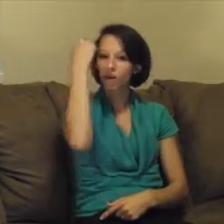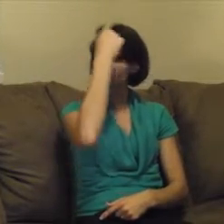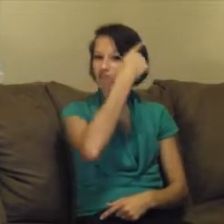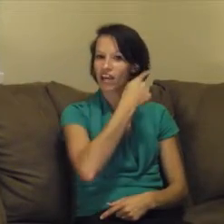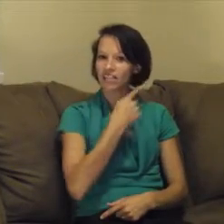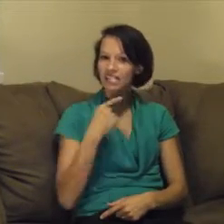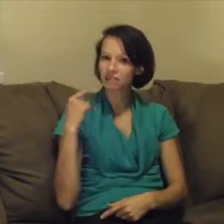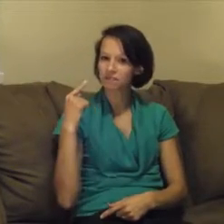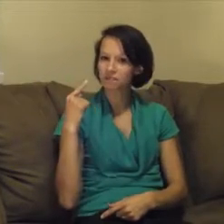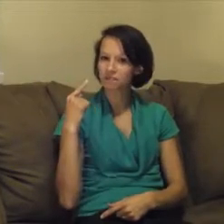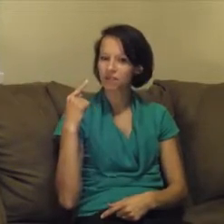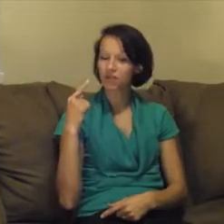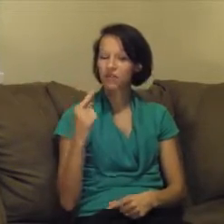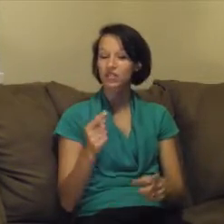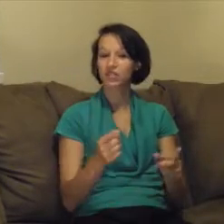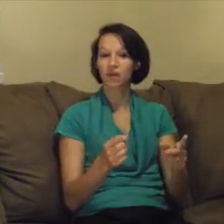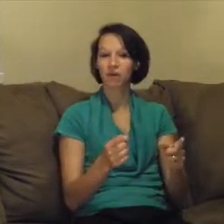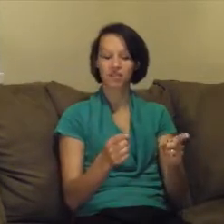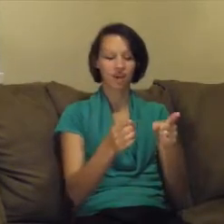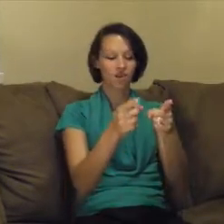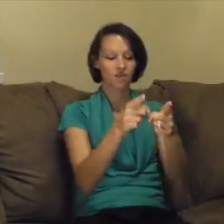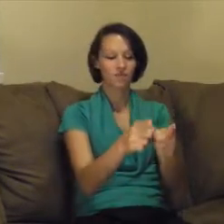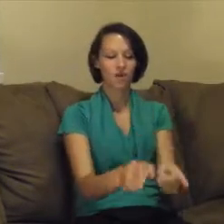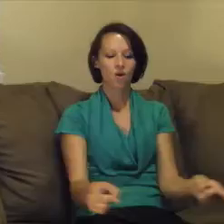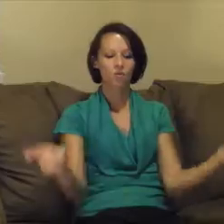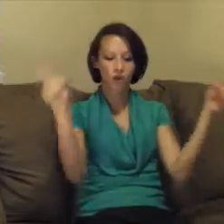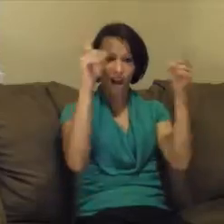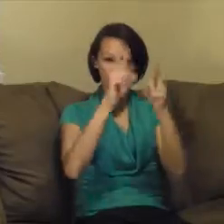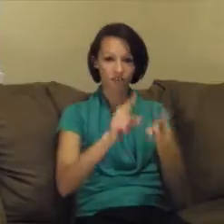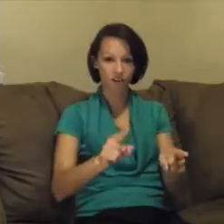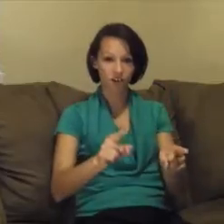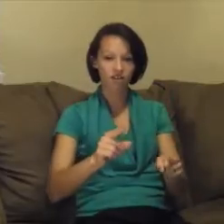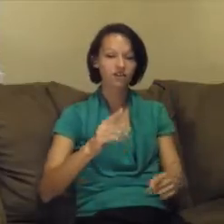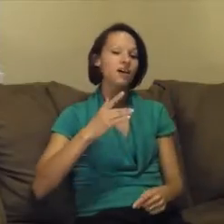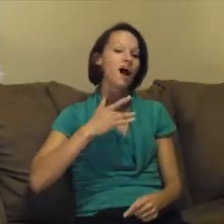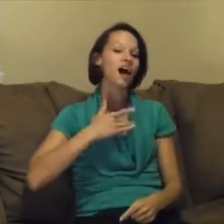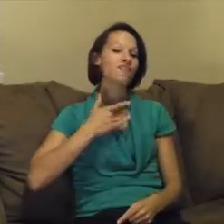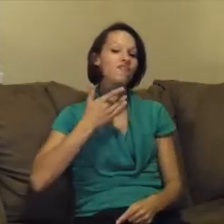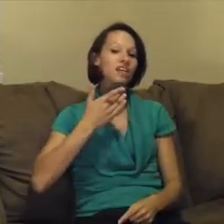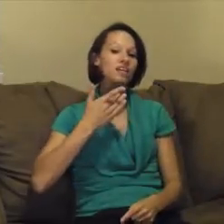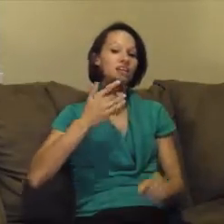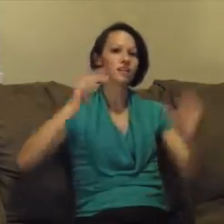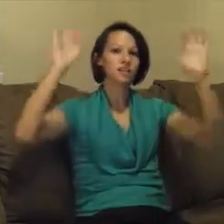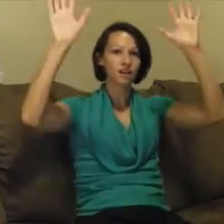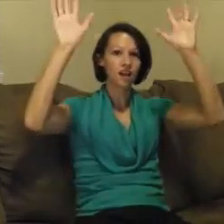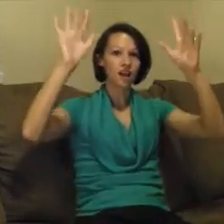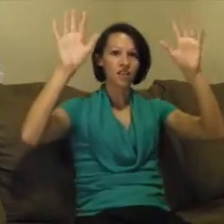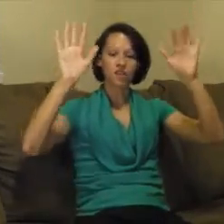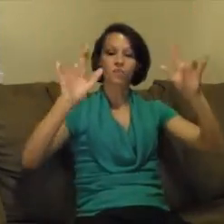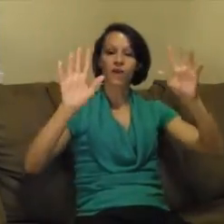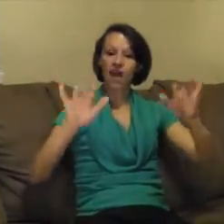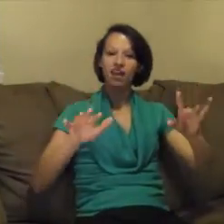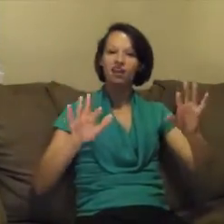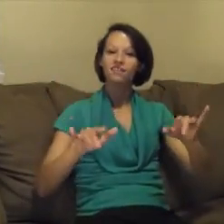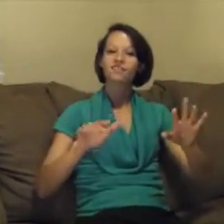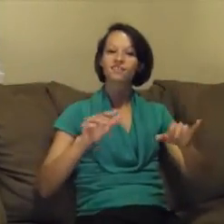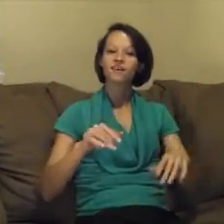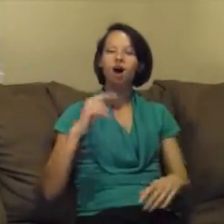around your face. So let's do that part together. Whenever I feel the rain